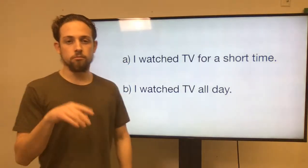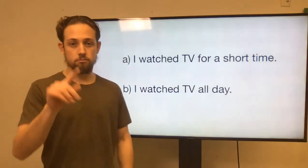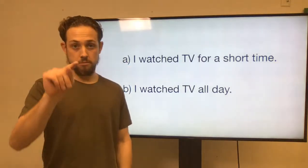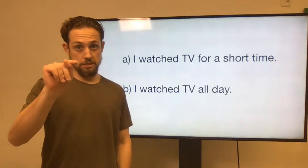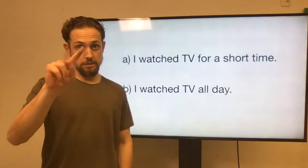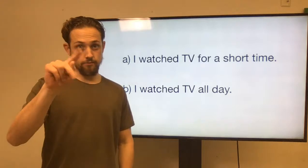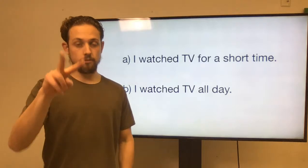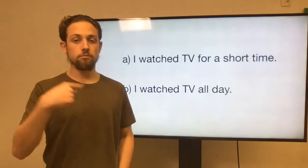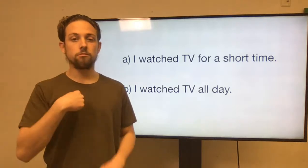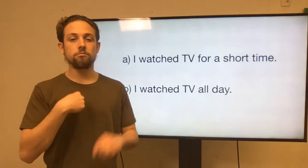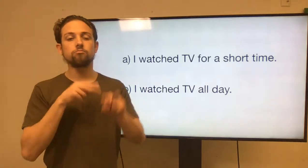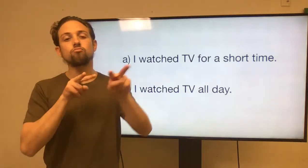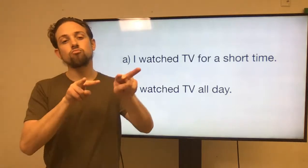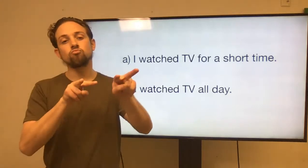All right, I'll sign it one more time.